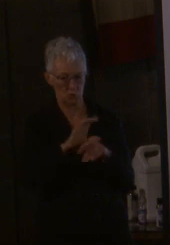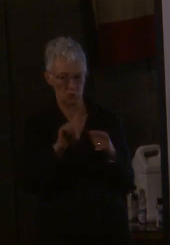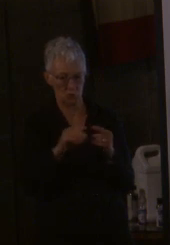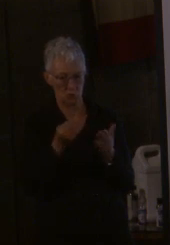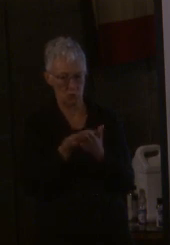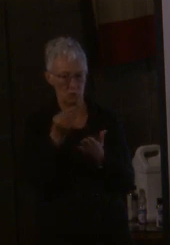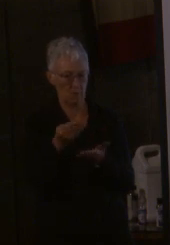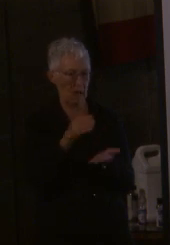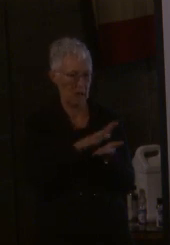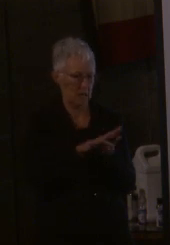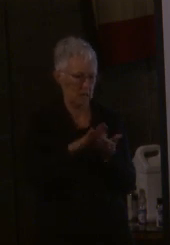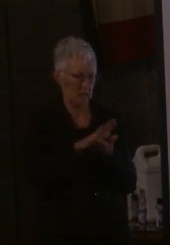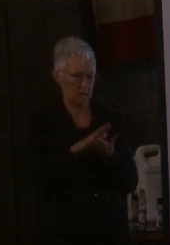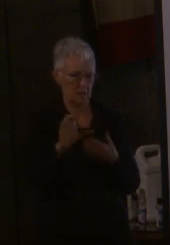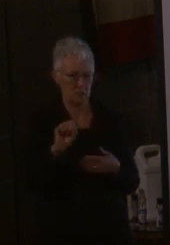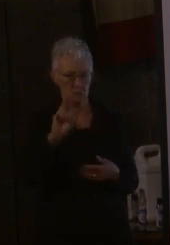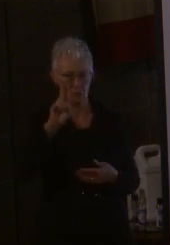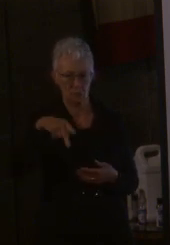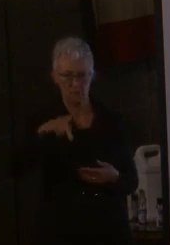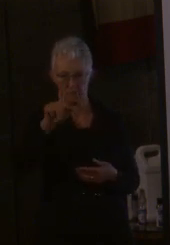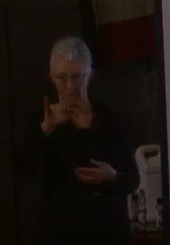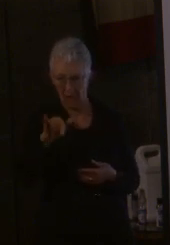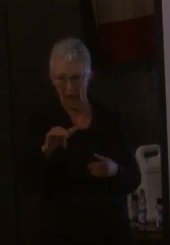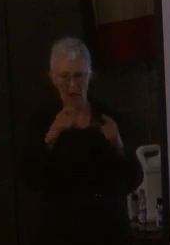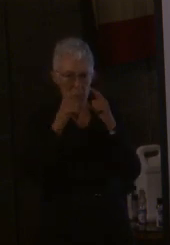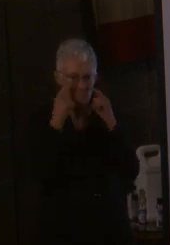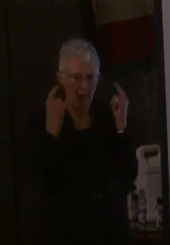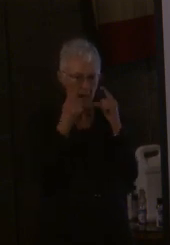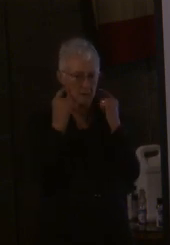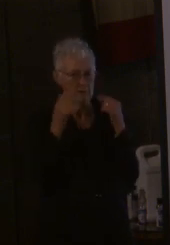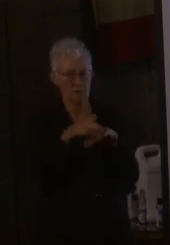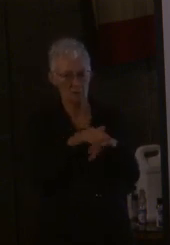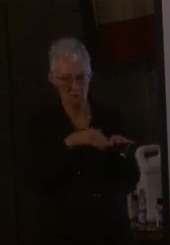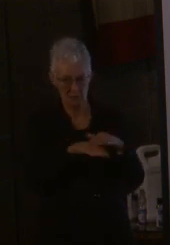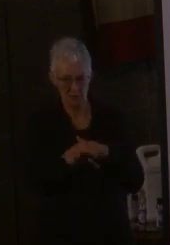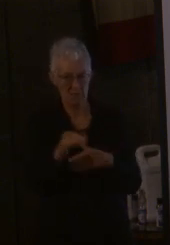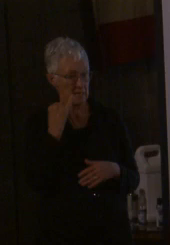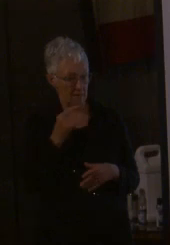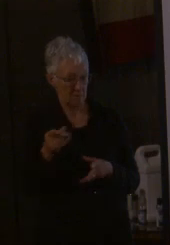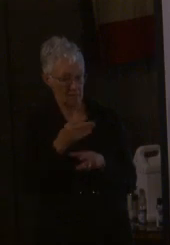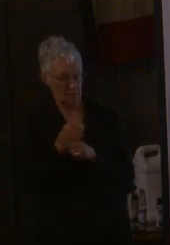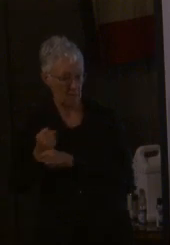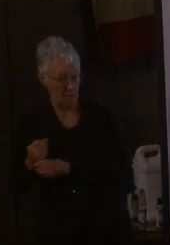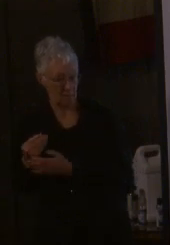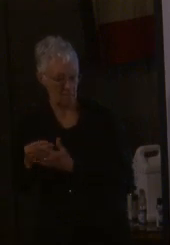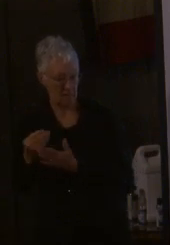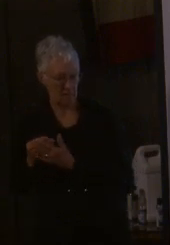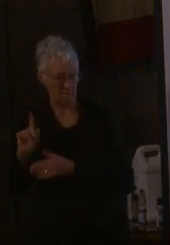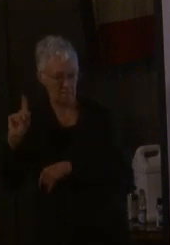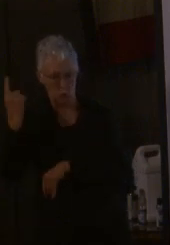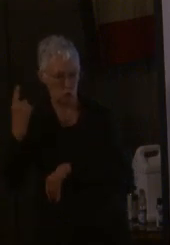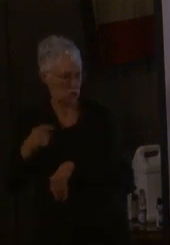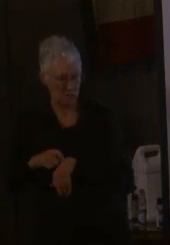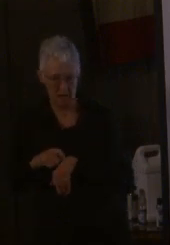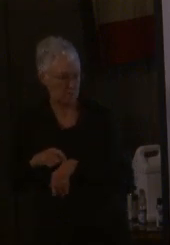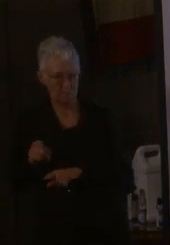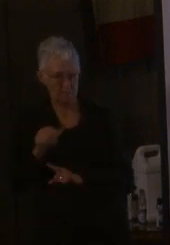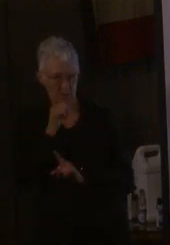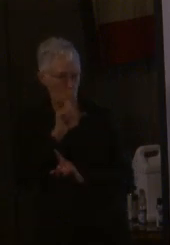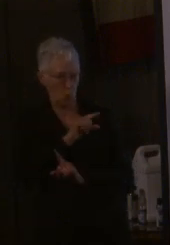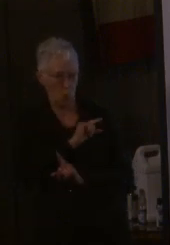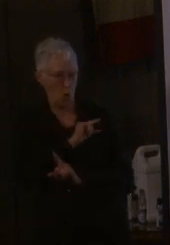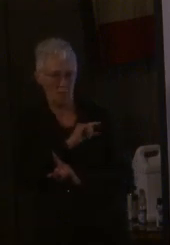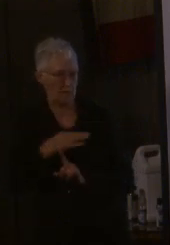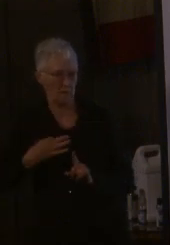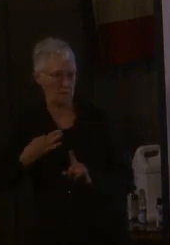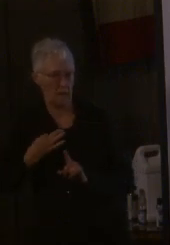cleaning supplies. If organizations receive funding earlier this year in round one, they are not eligible to